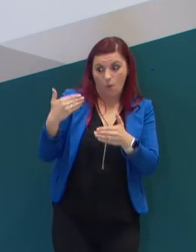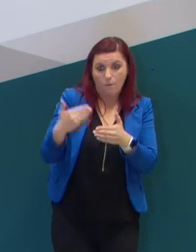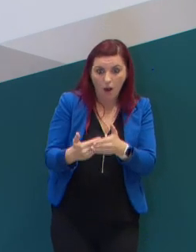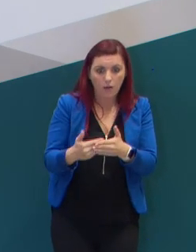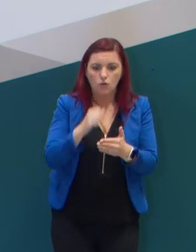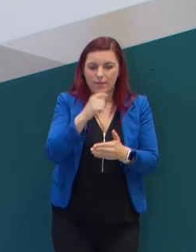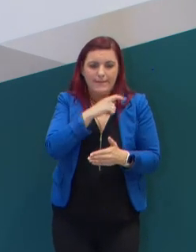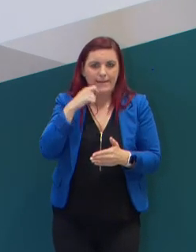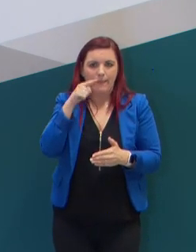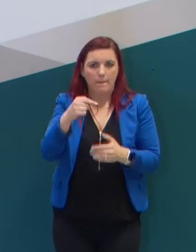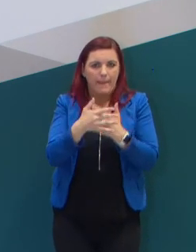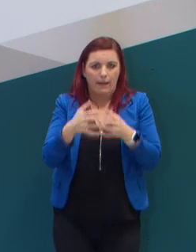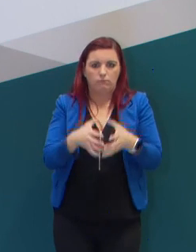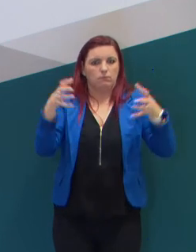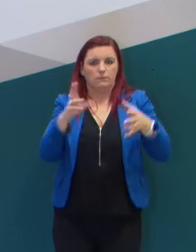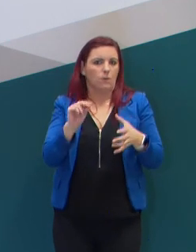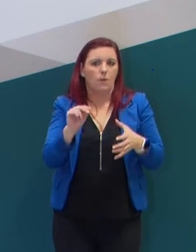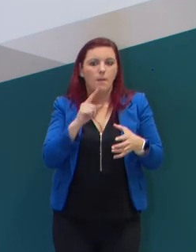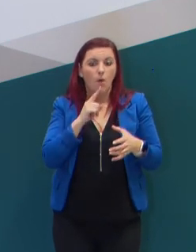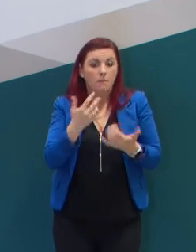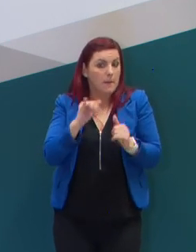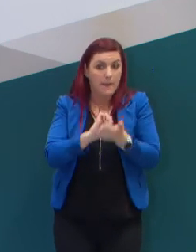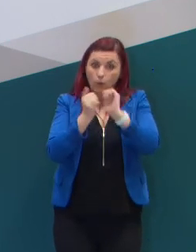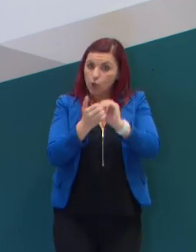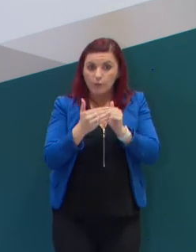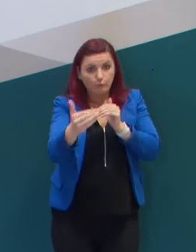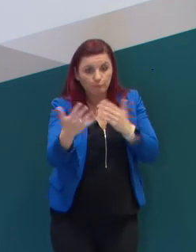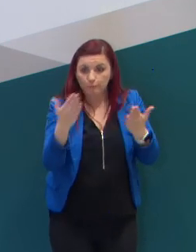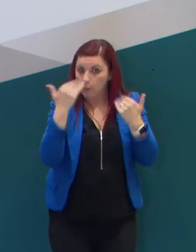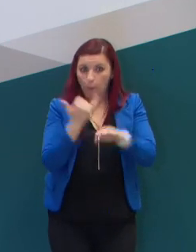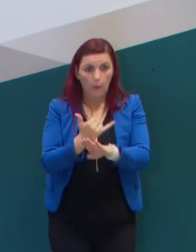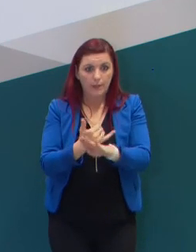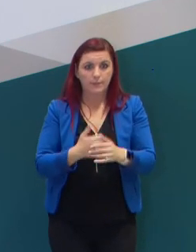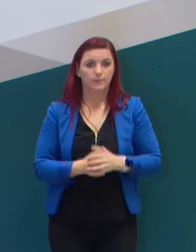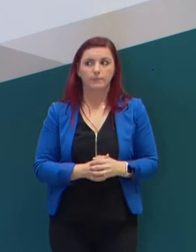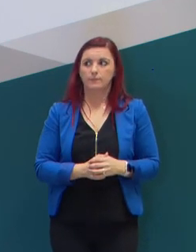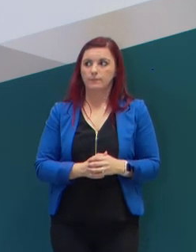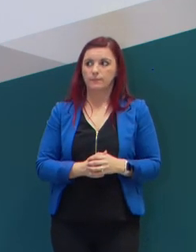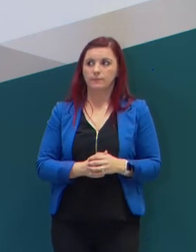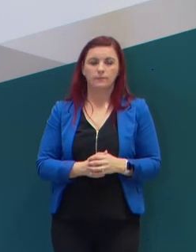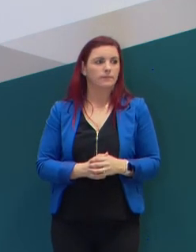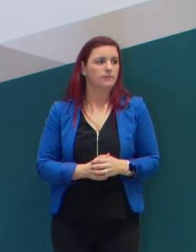support that contention. But obviously that may change in the coming weeks. Okay, thank you.